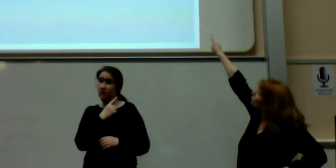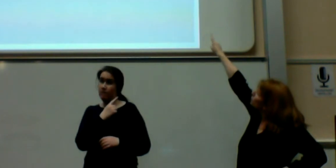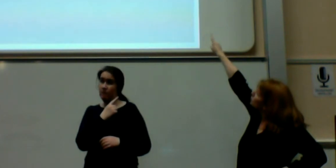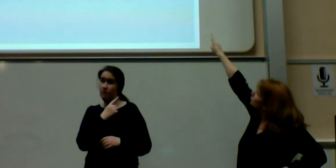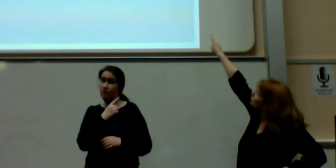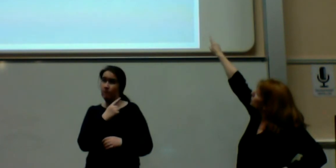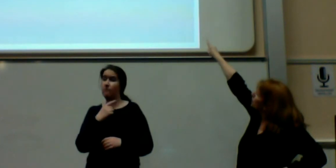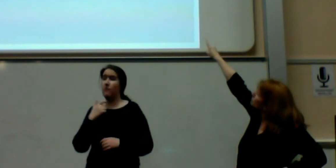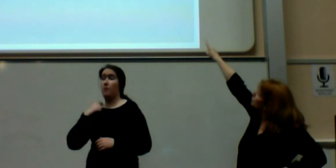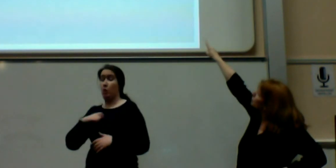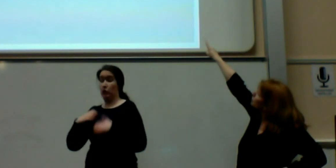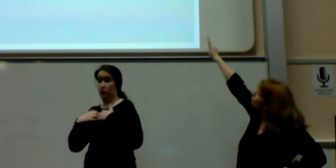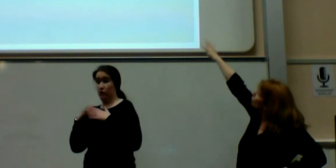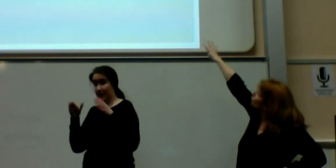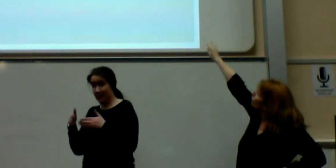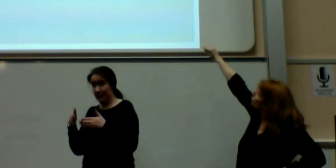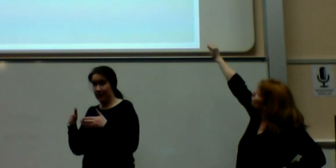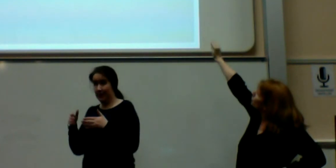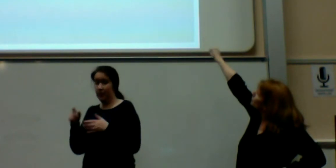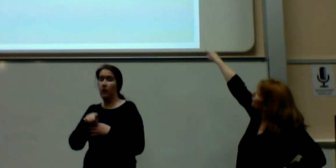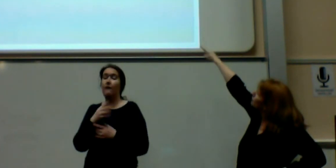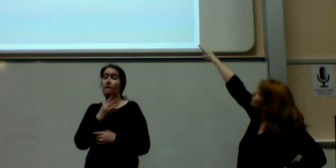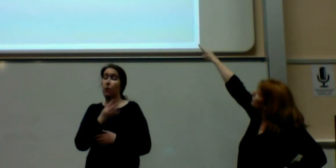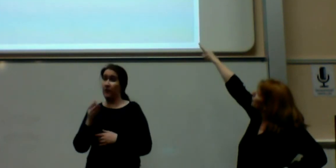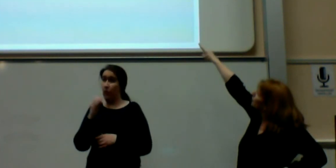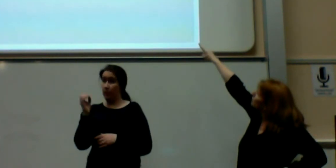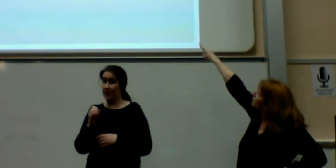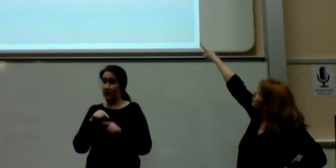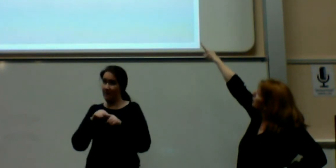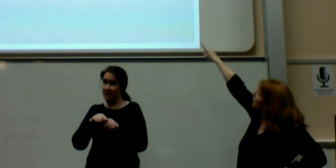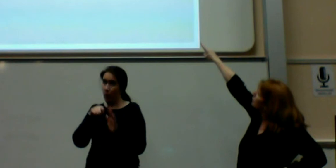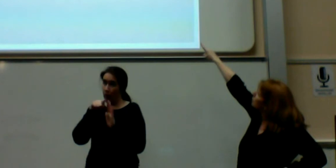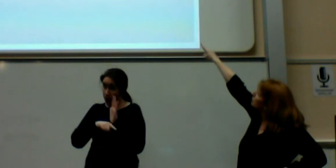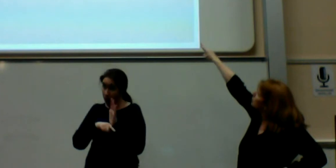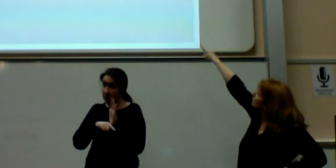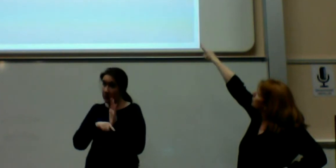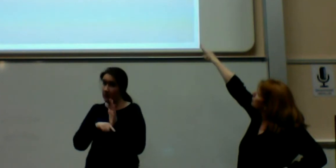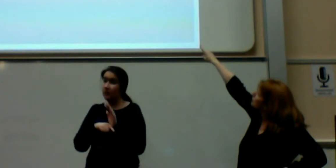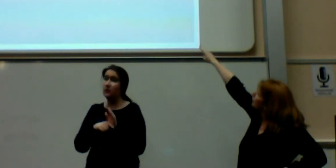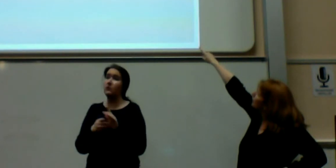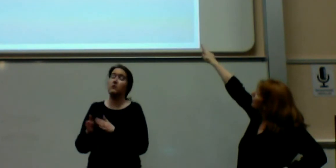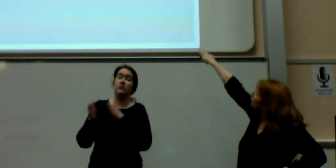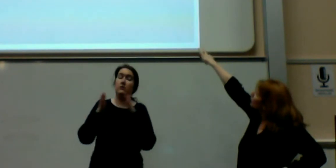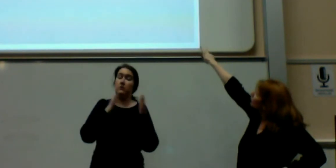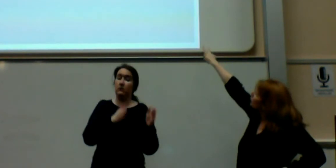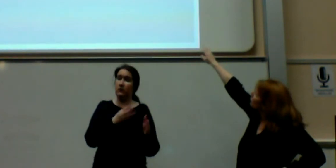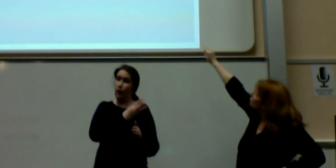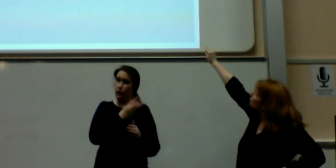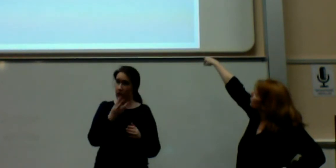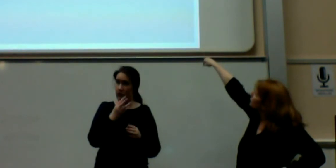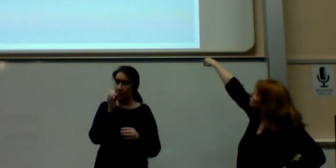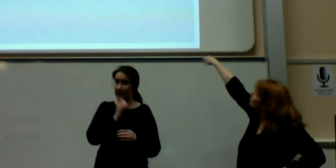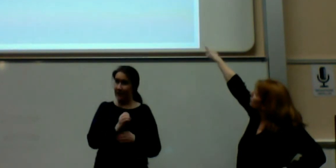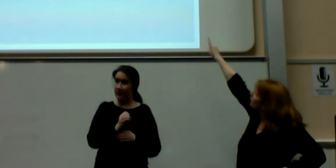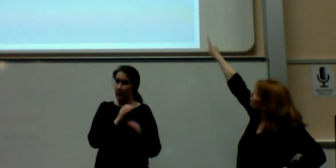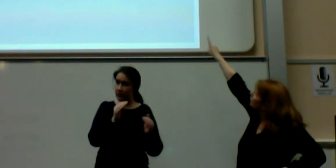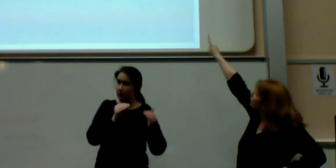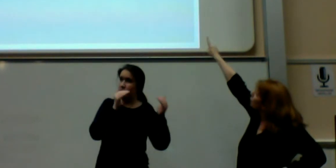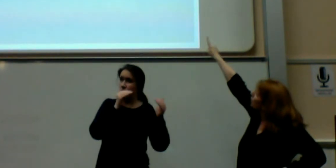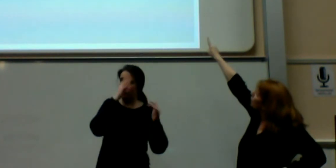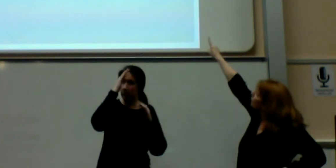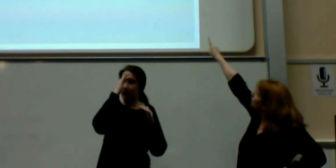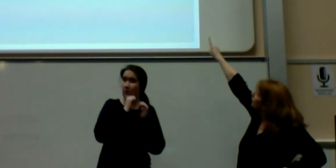of personal interest statements, 44% of the maintaining norm statements, and 33% of